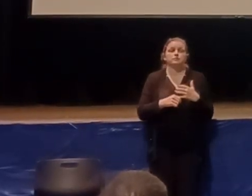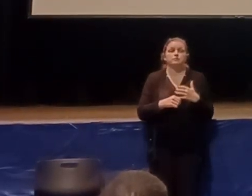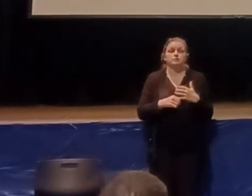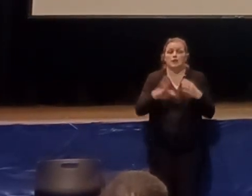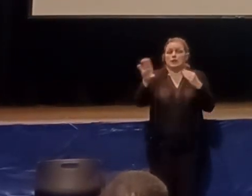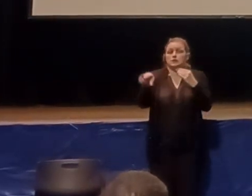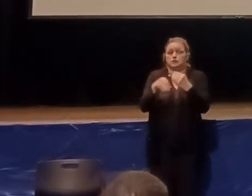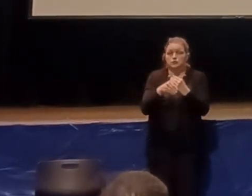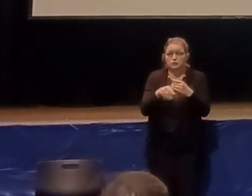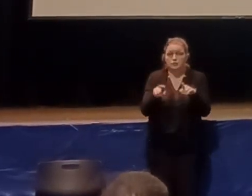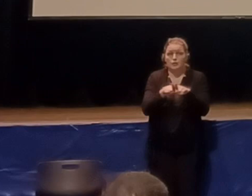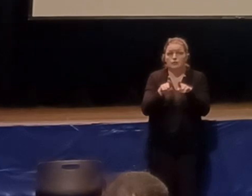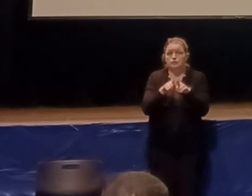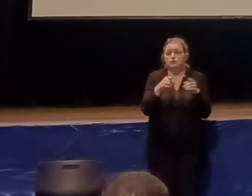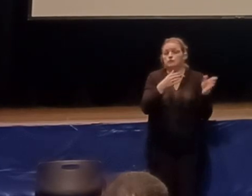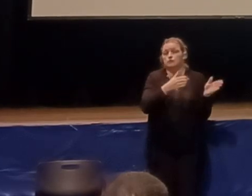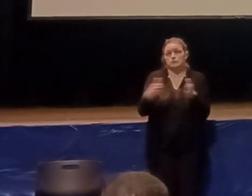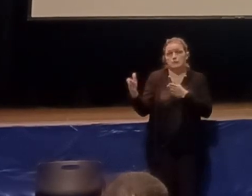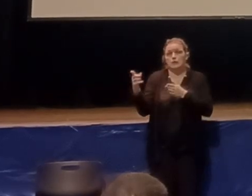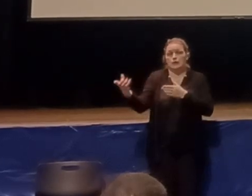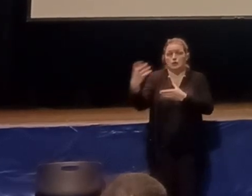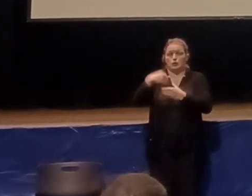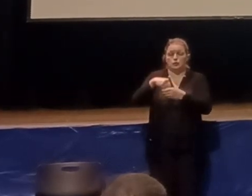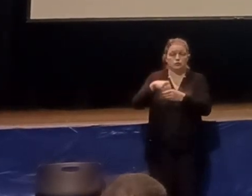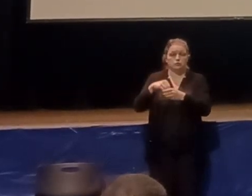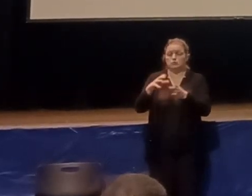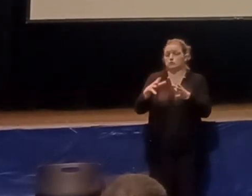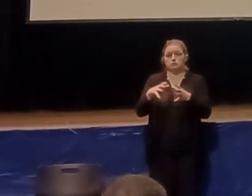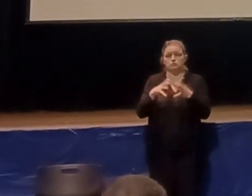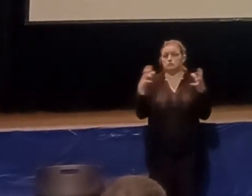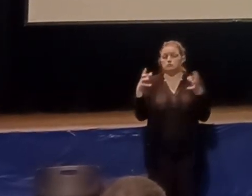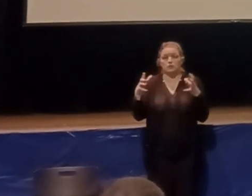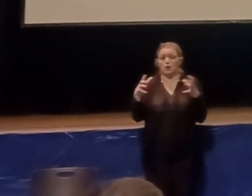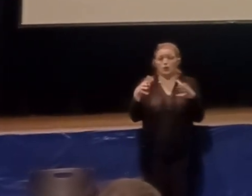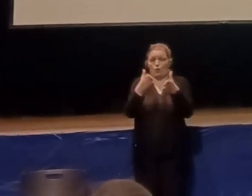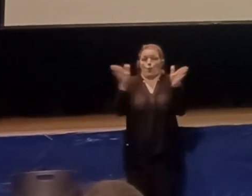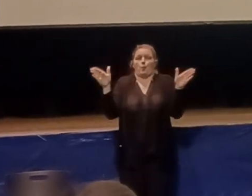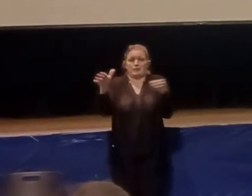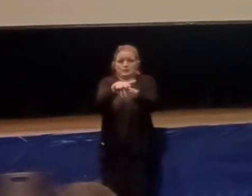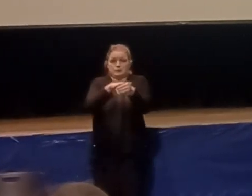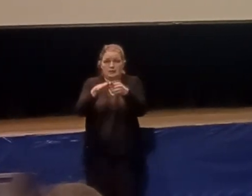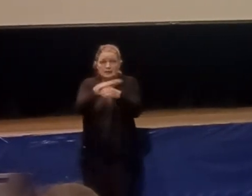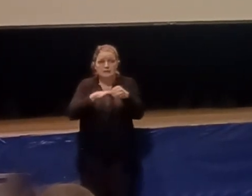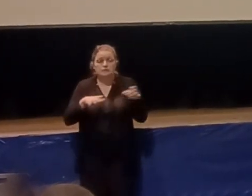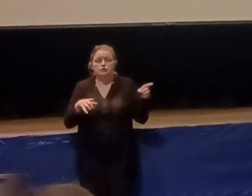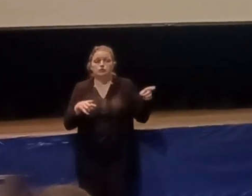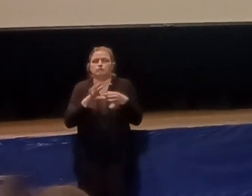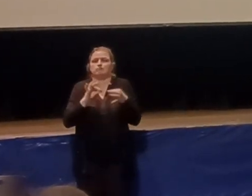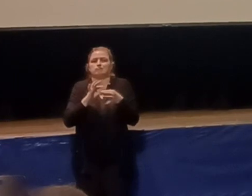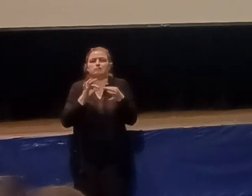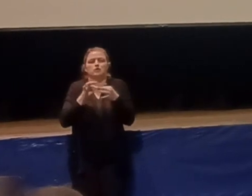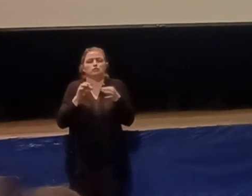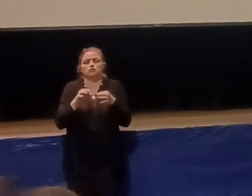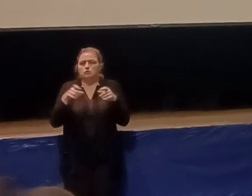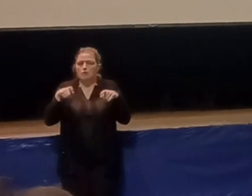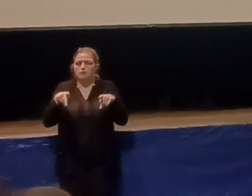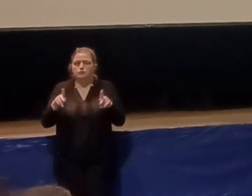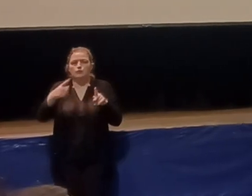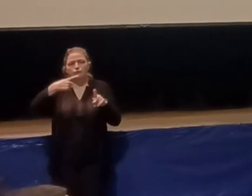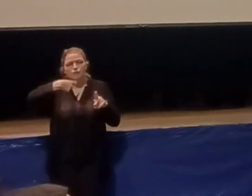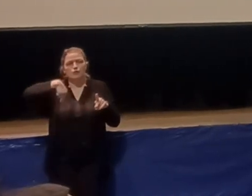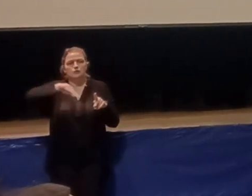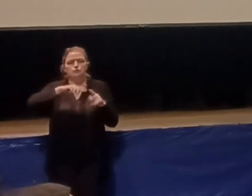to that, this plan also includes significant open space. As Alexandra mentioned, there's a real opportunity for